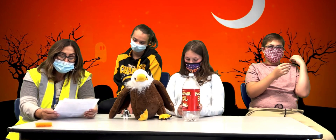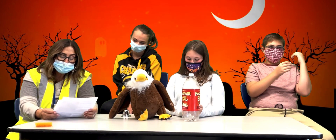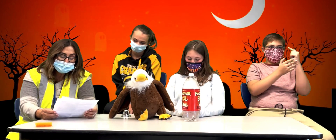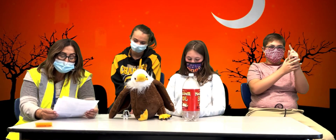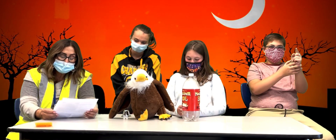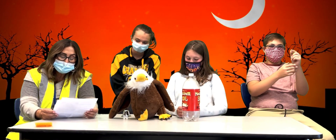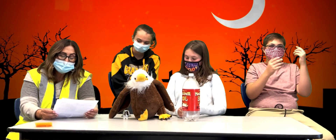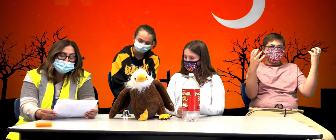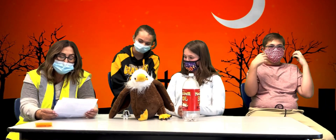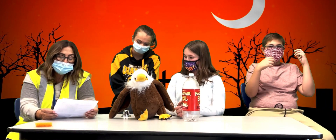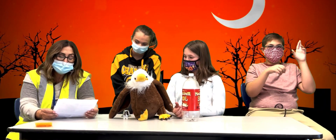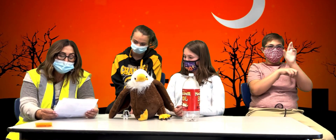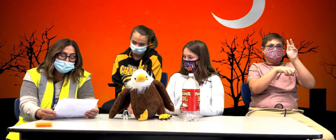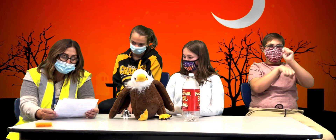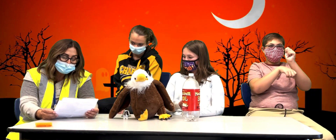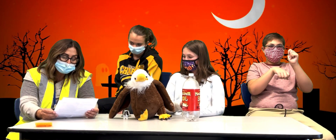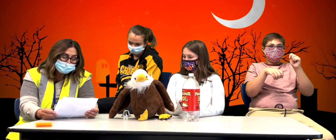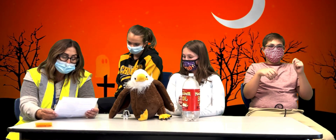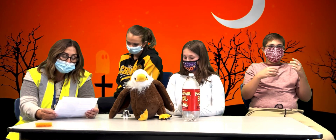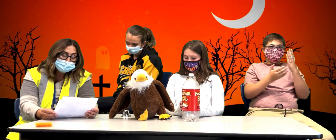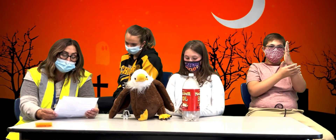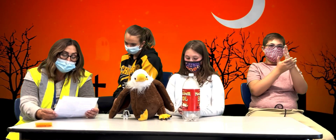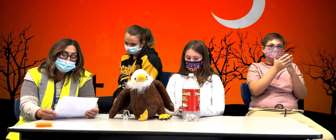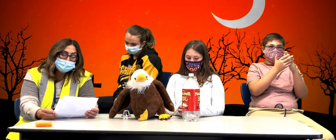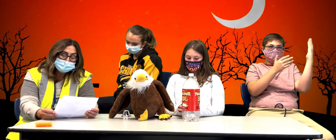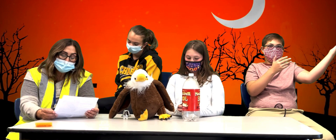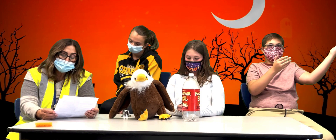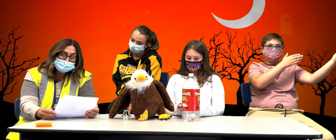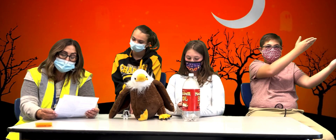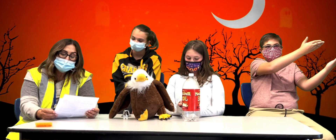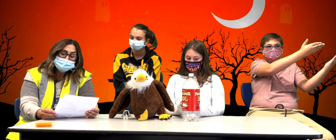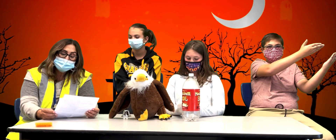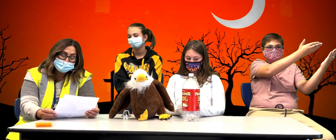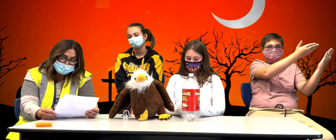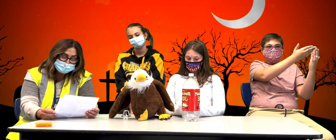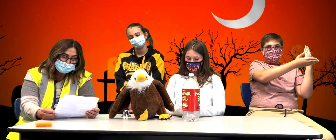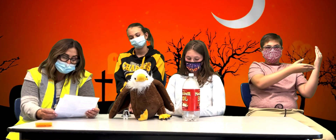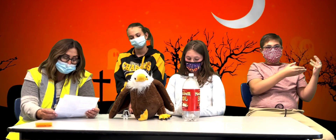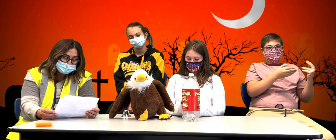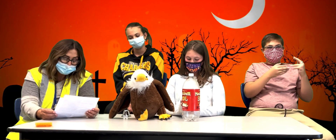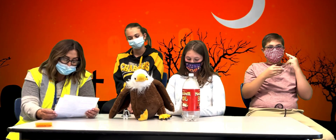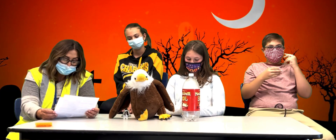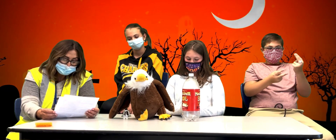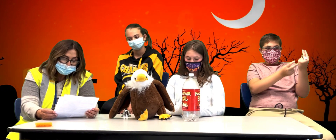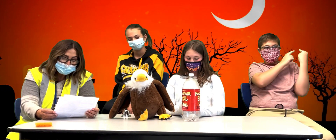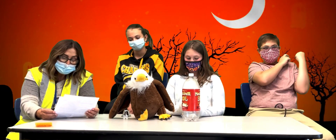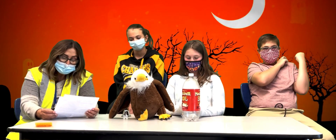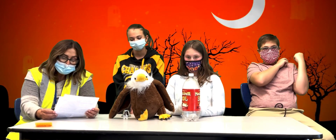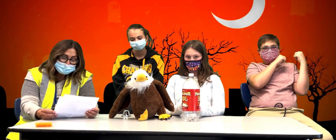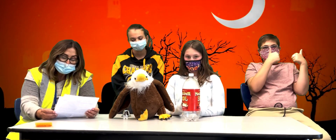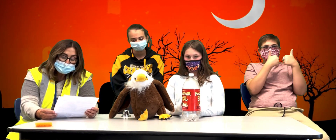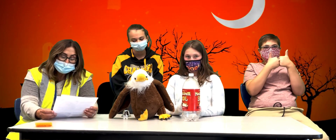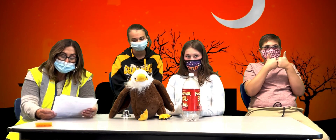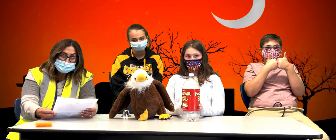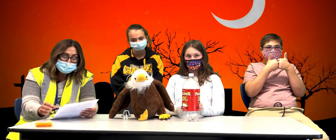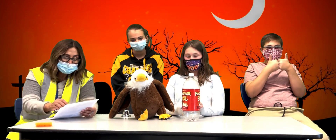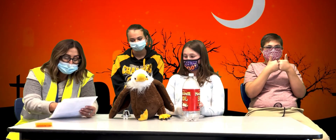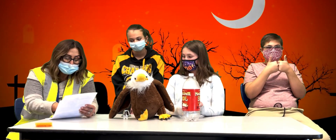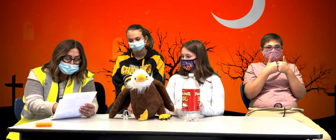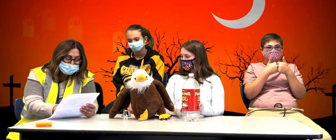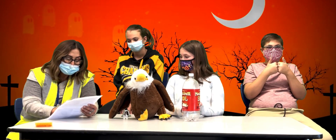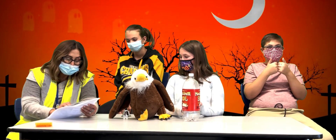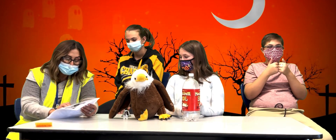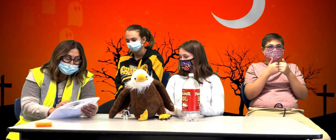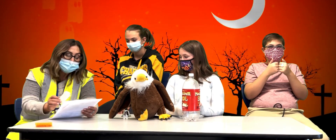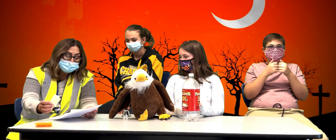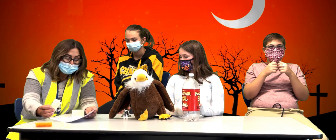to turn in some submissions to their reflections contest. And I'm trying to see